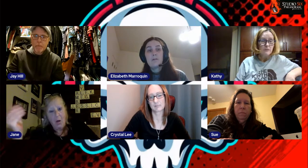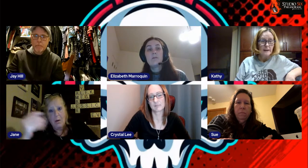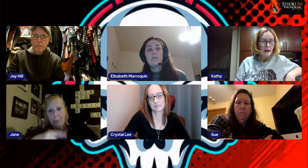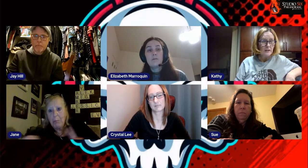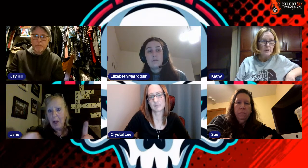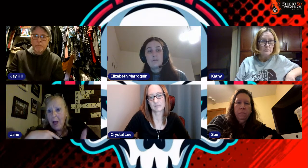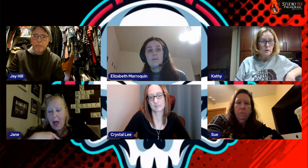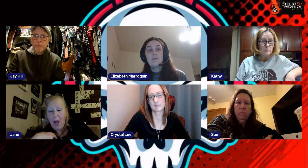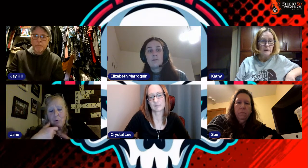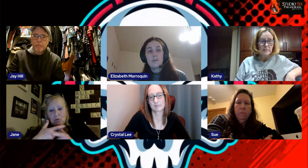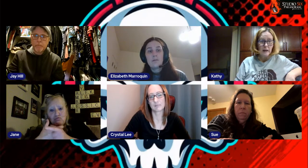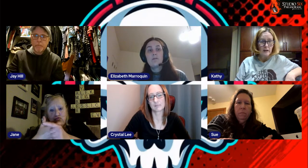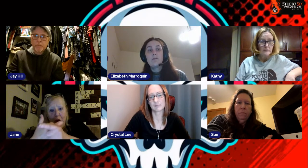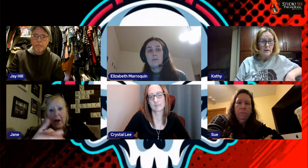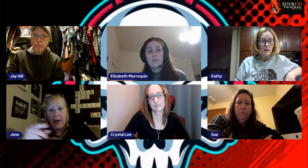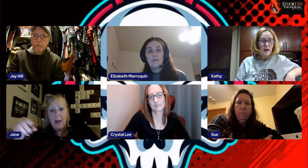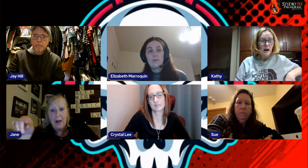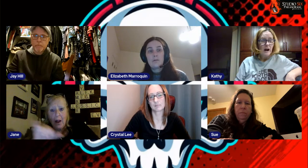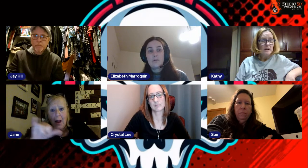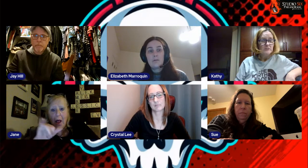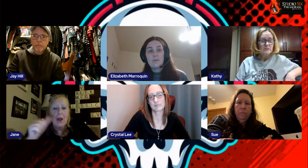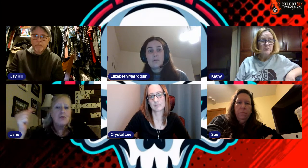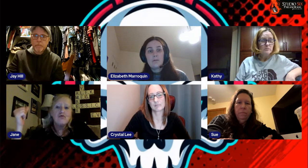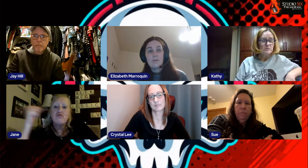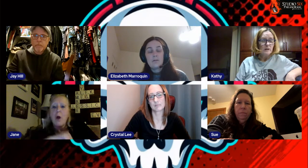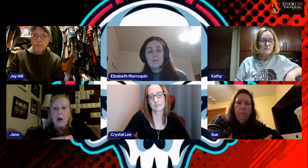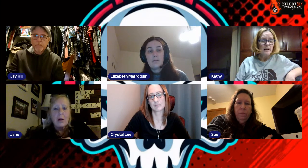had to run out of the room and left.